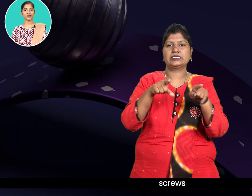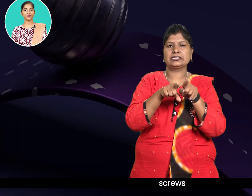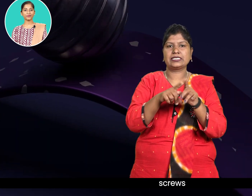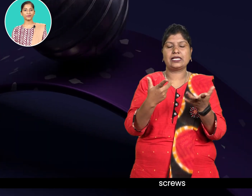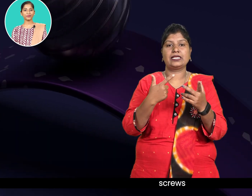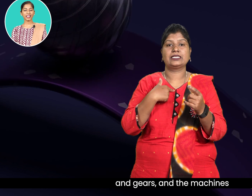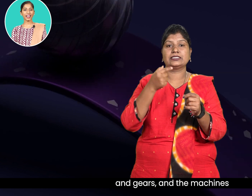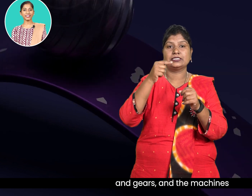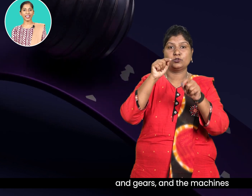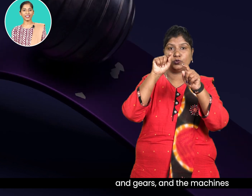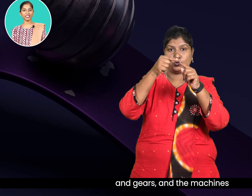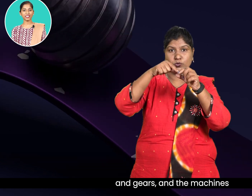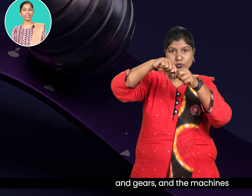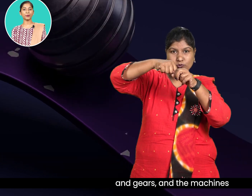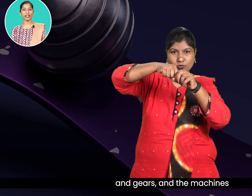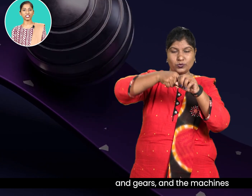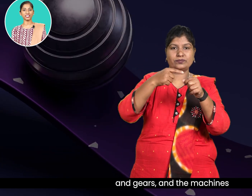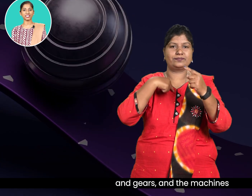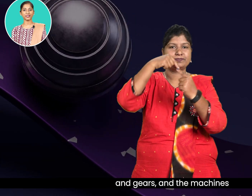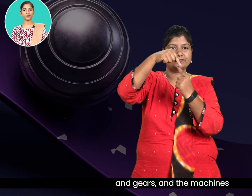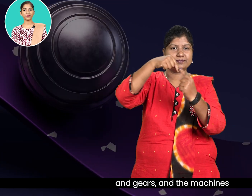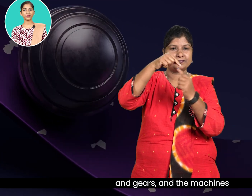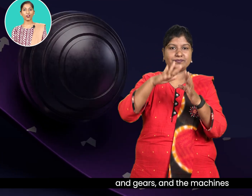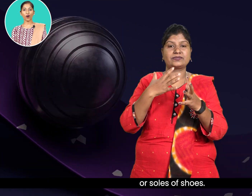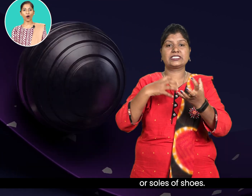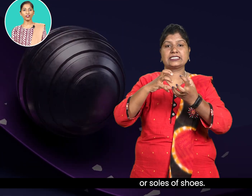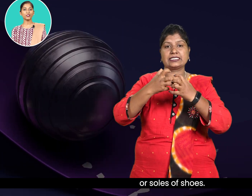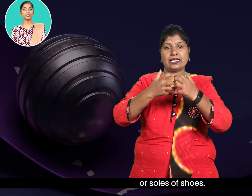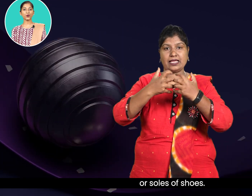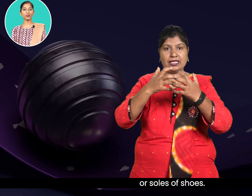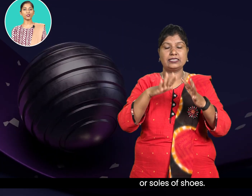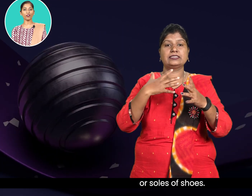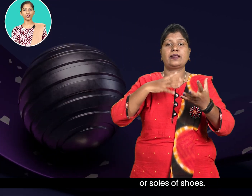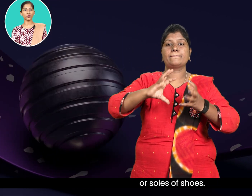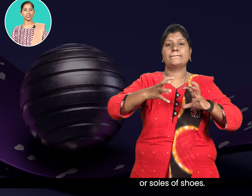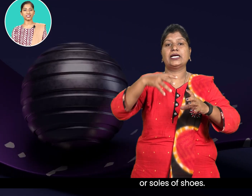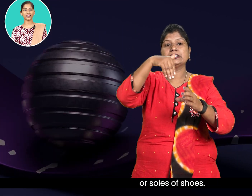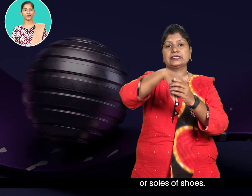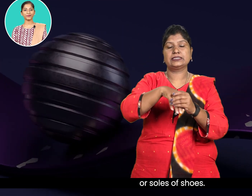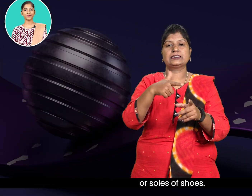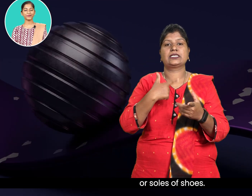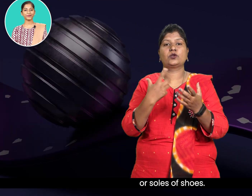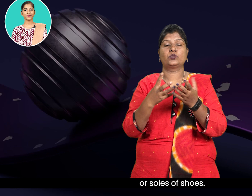screws and gears in the machines or soles of shoes.